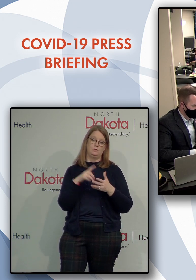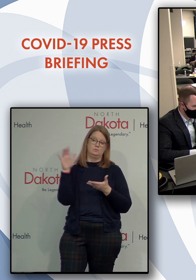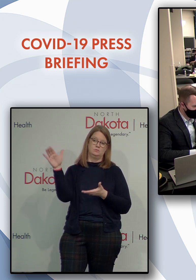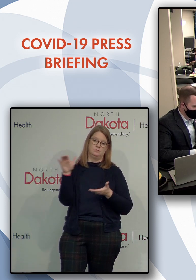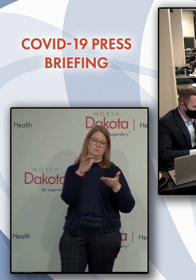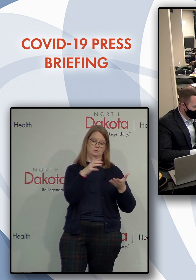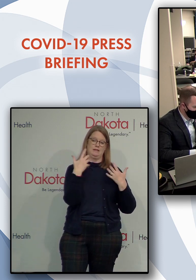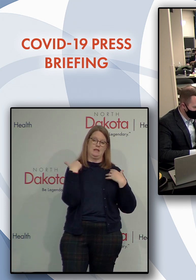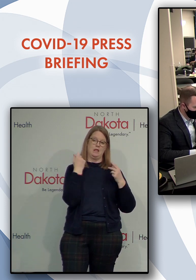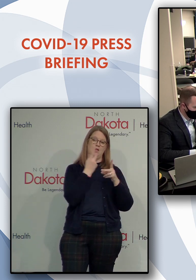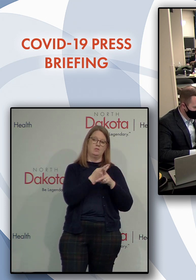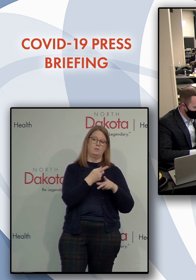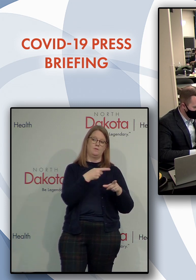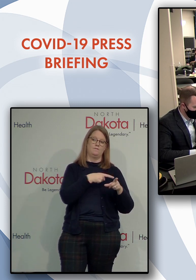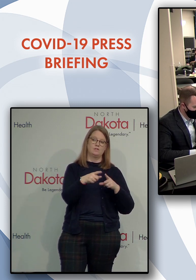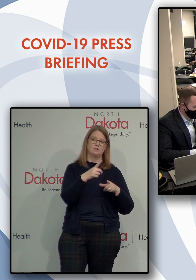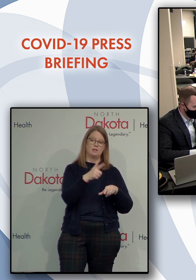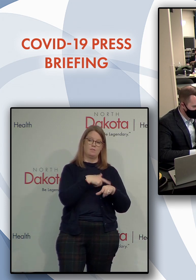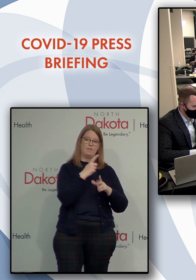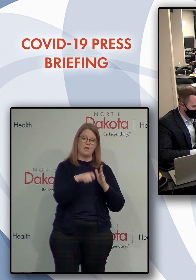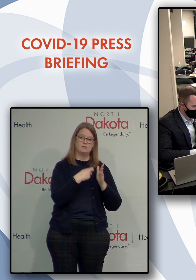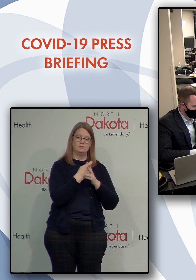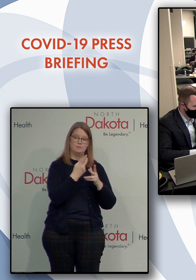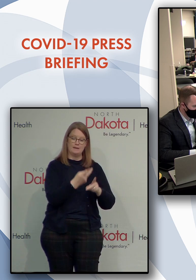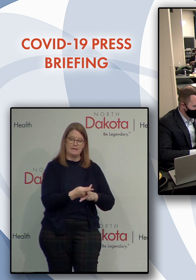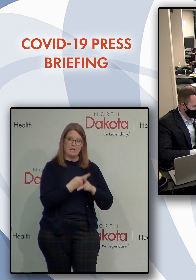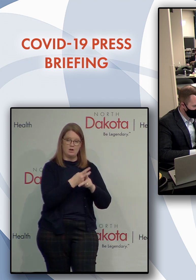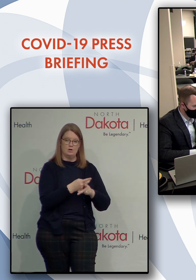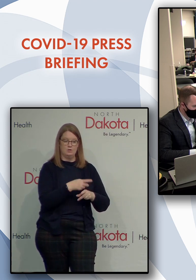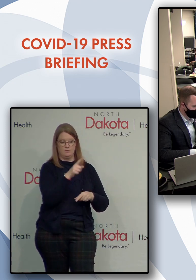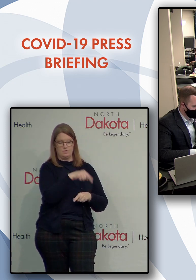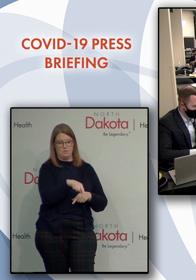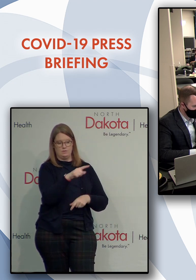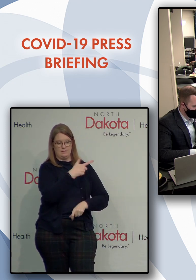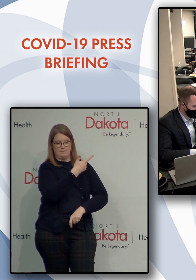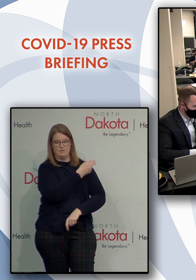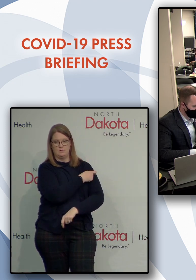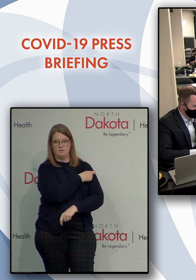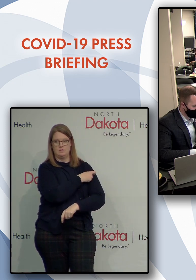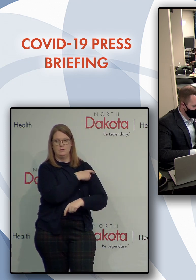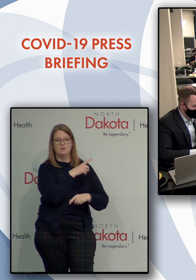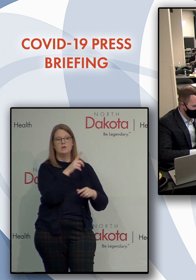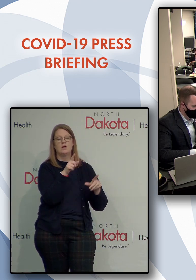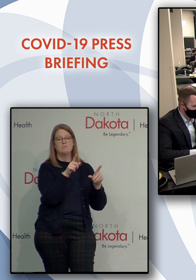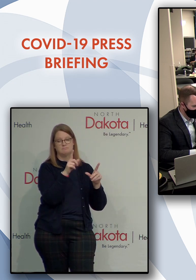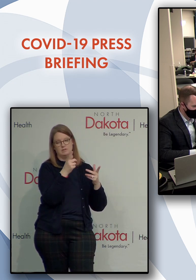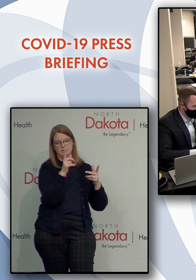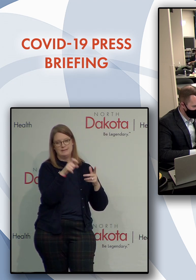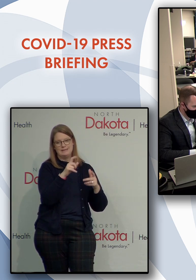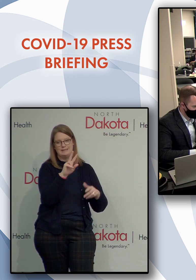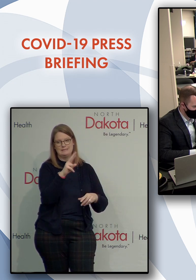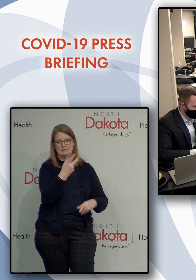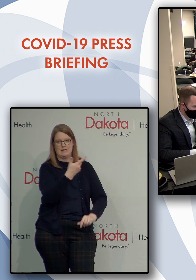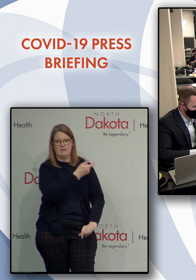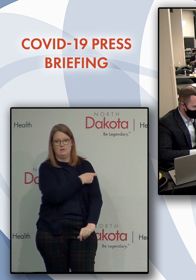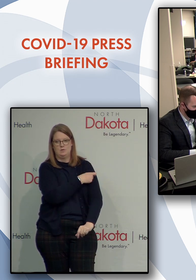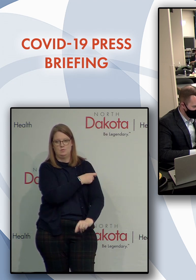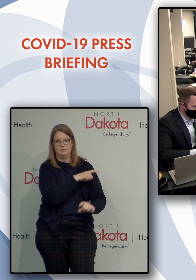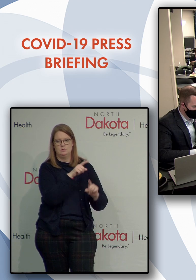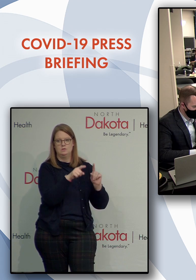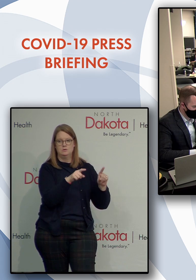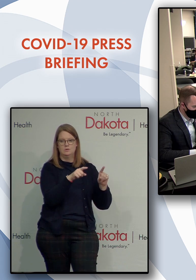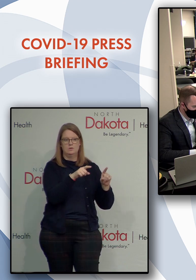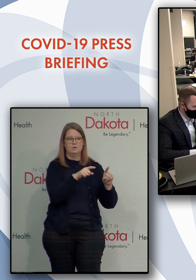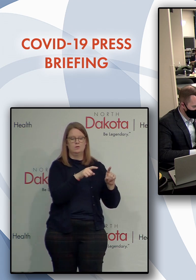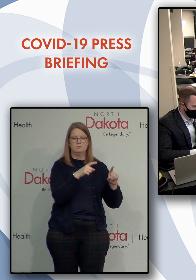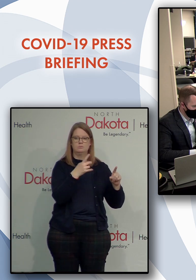healthcare professionals and long-term care residents that receive a dose, then obviously they'd need a second dose after that. When will we start seeing those people